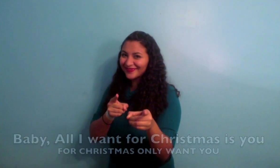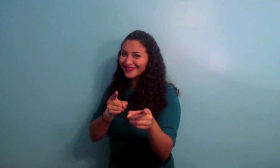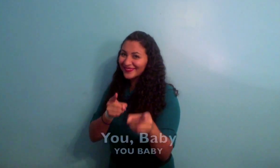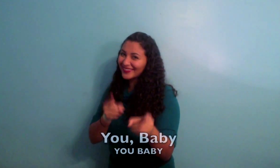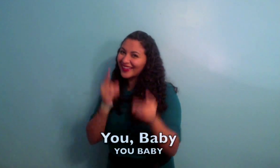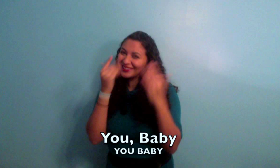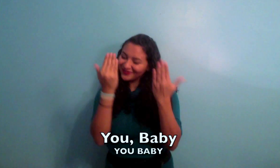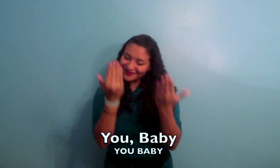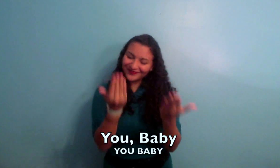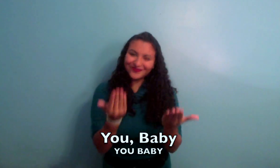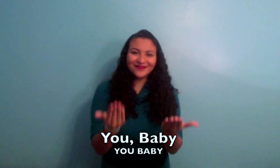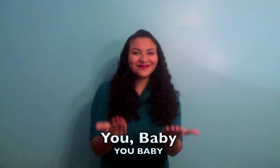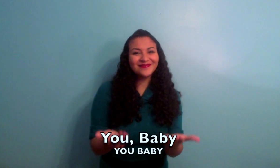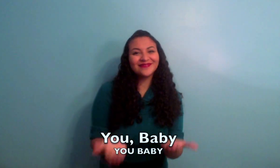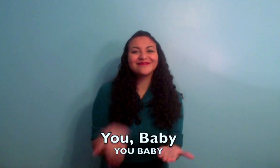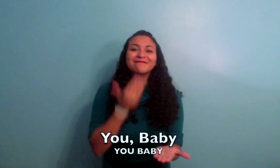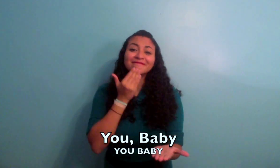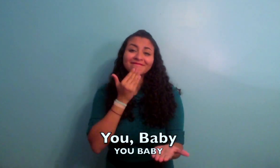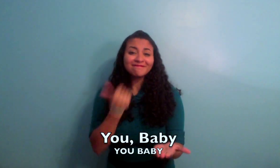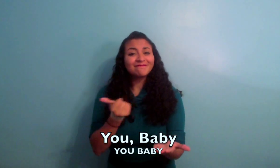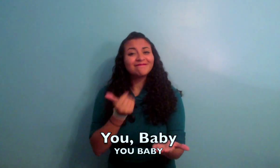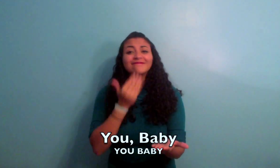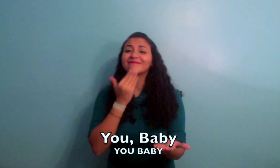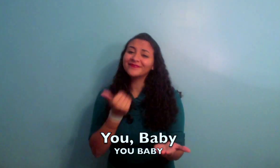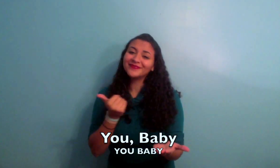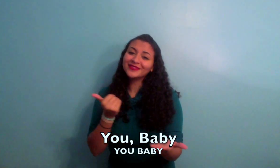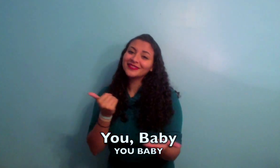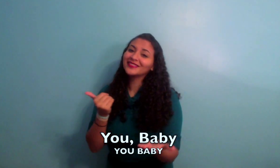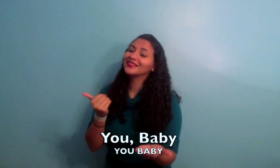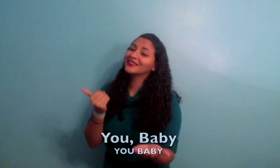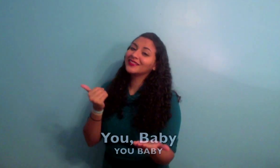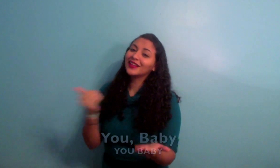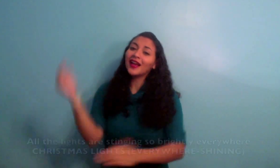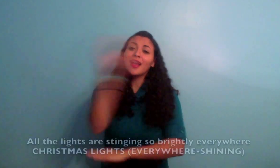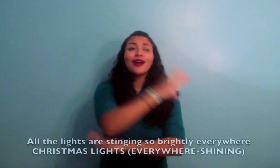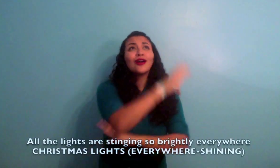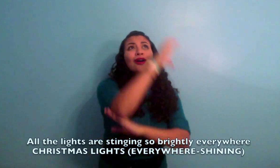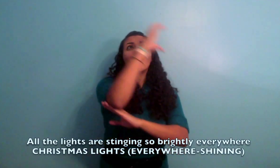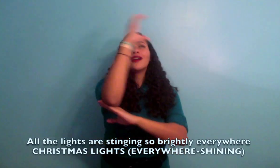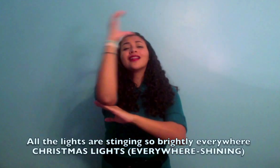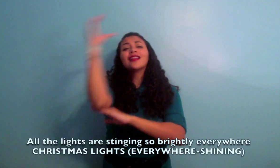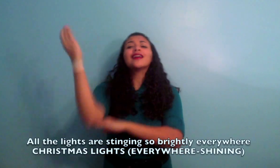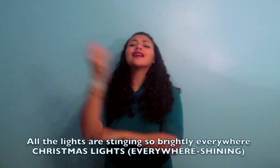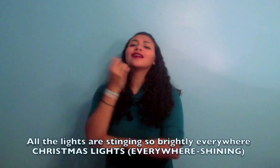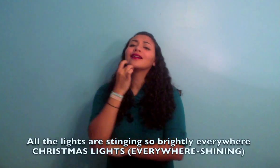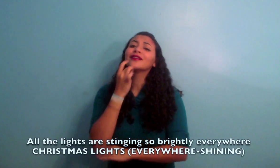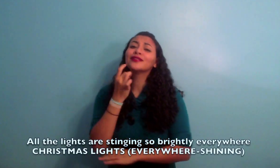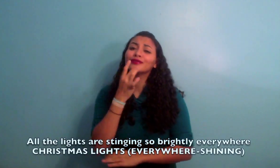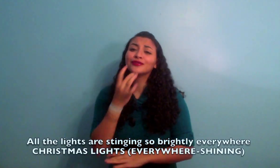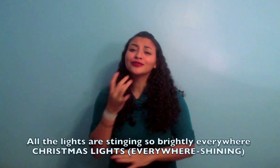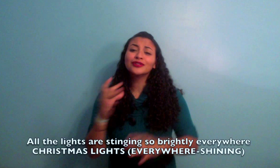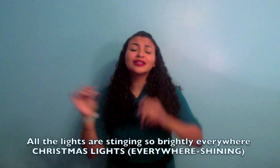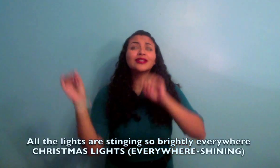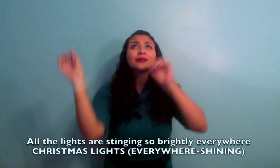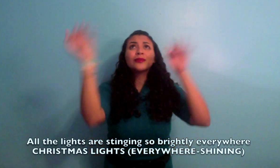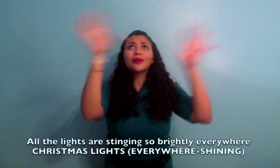You Baby Oh Oh The lights are shining So brightly